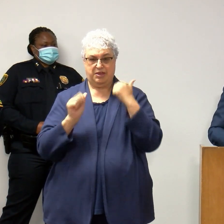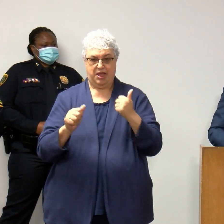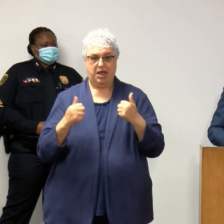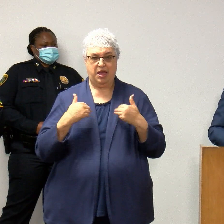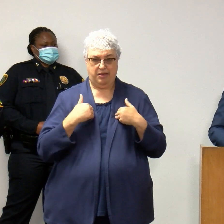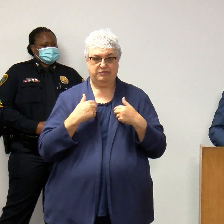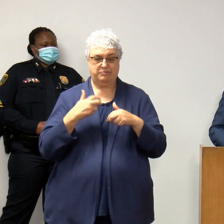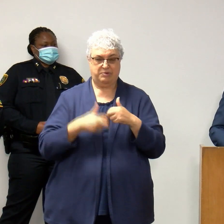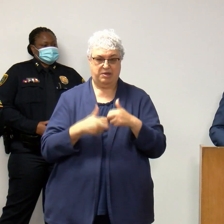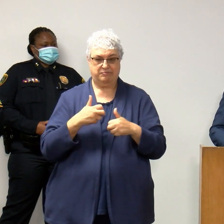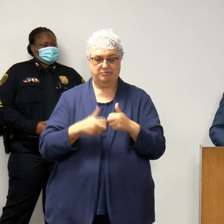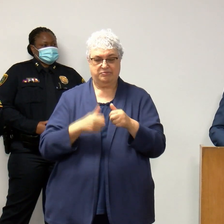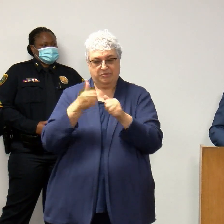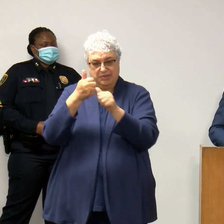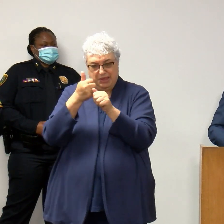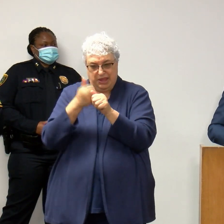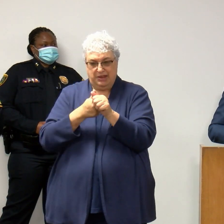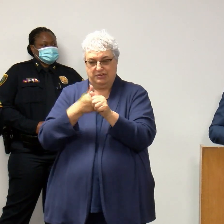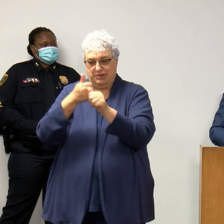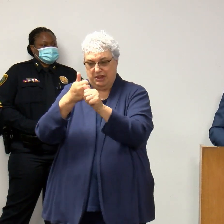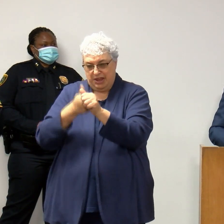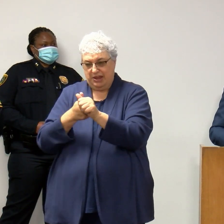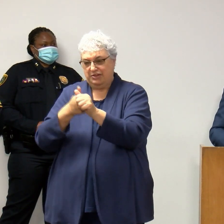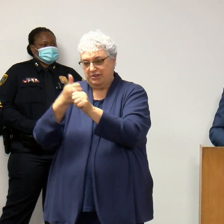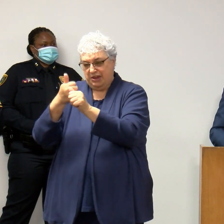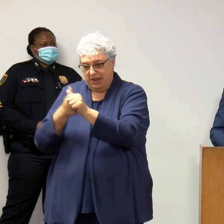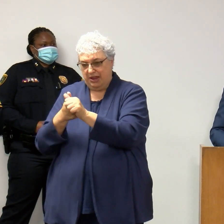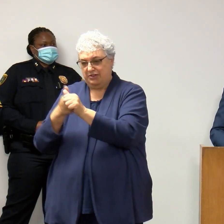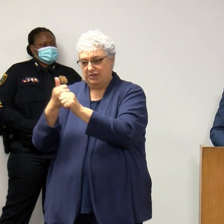that every person